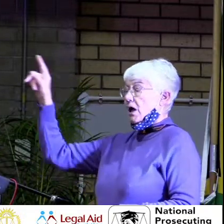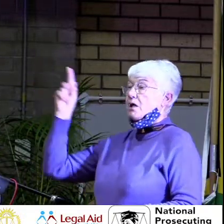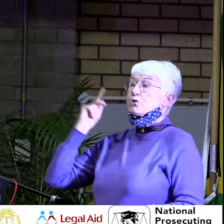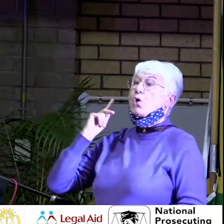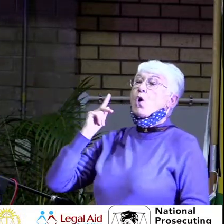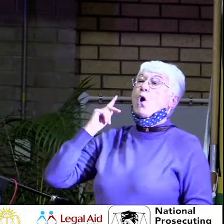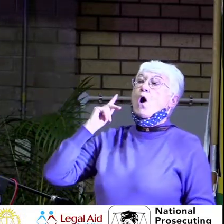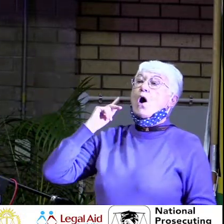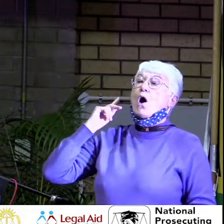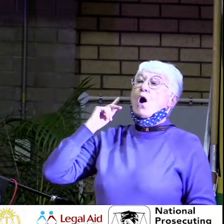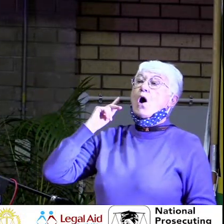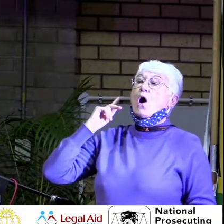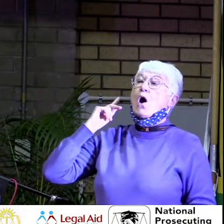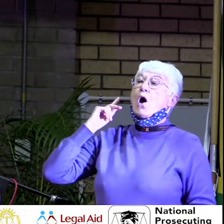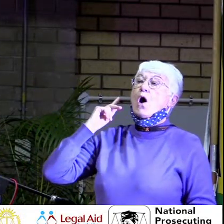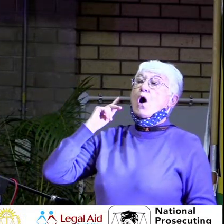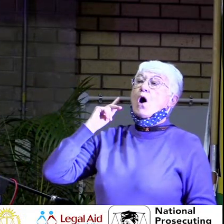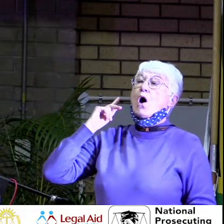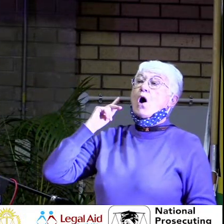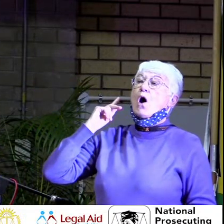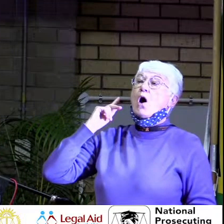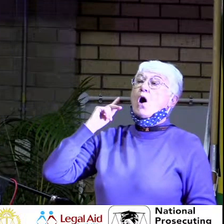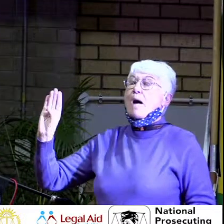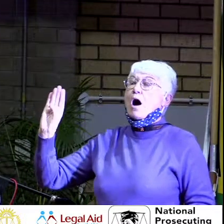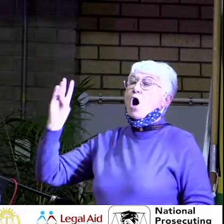2 taxis to get there.